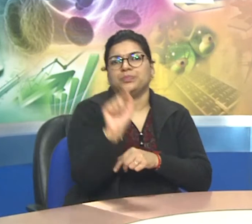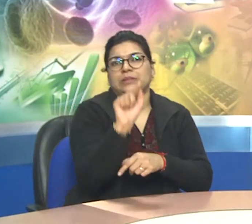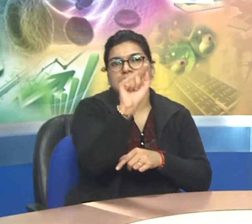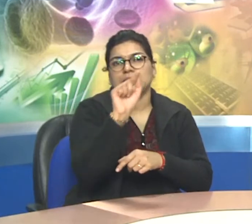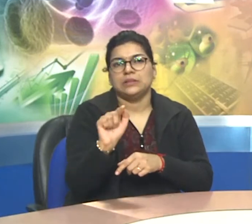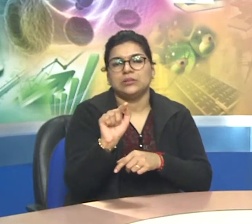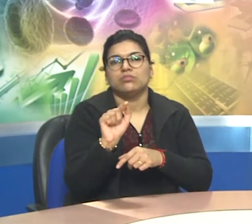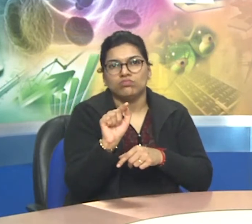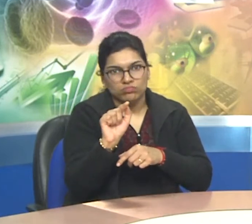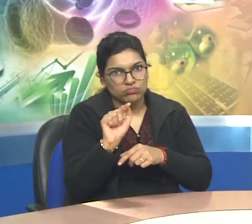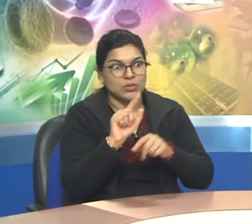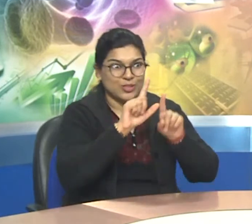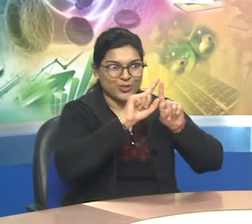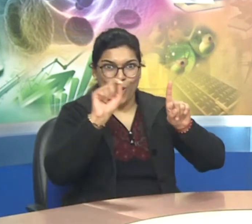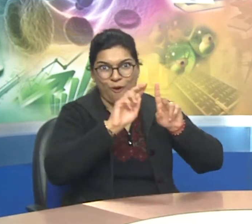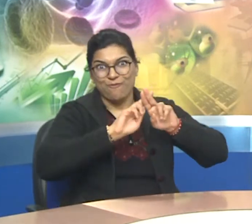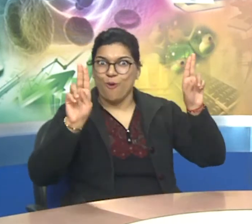since the early 1970s time.